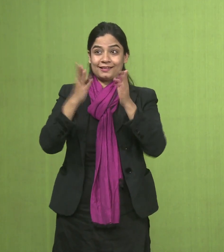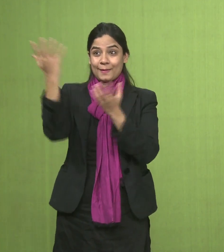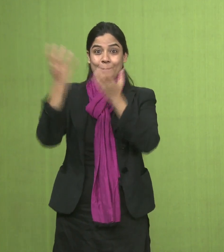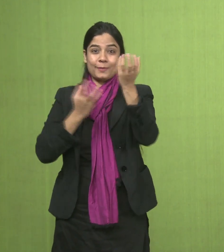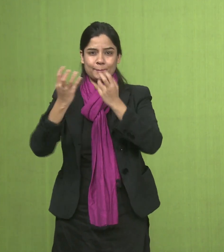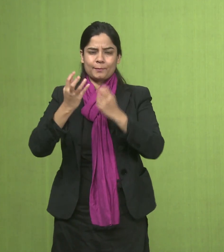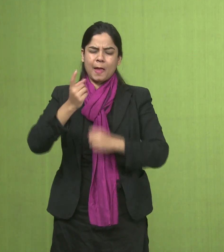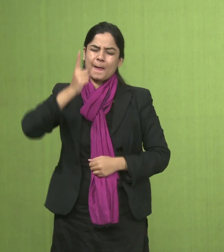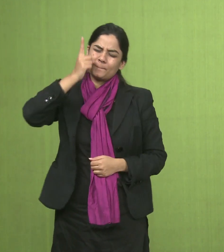Consumers